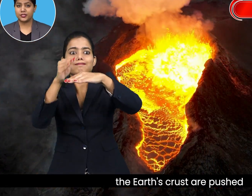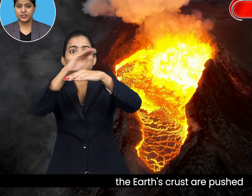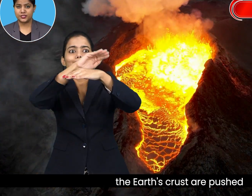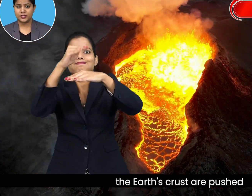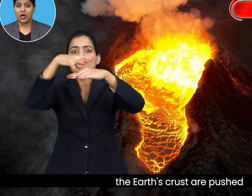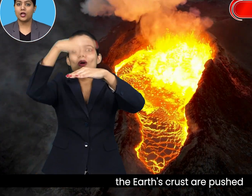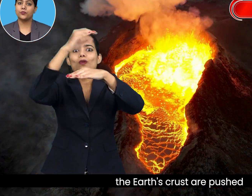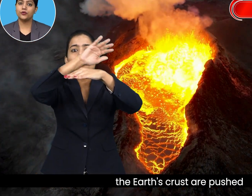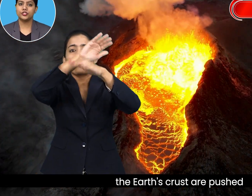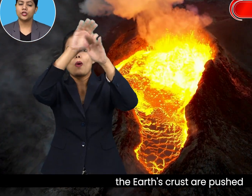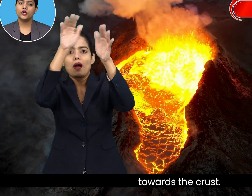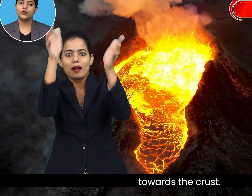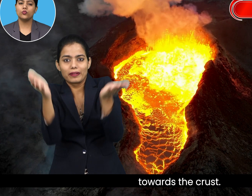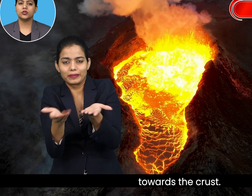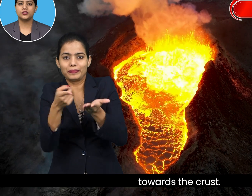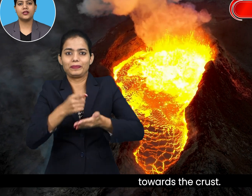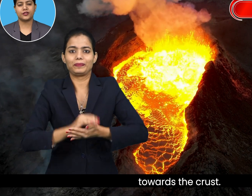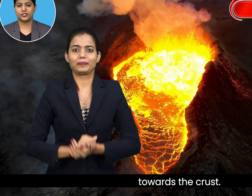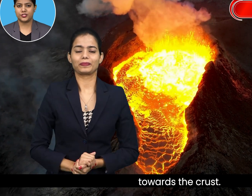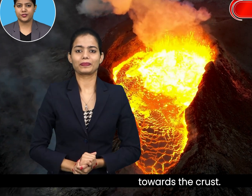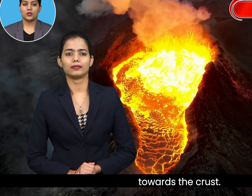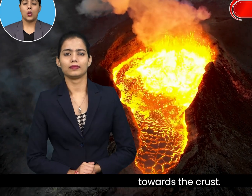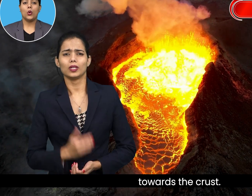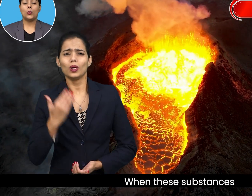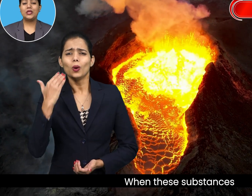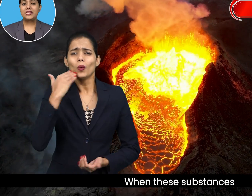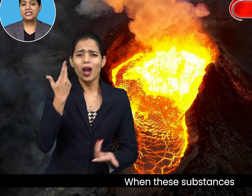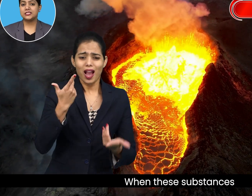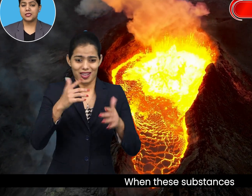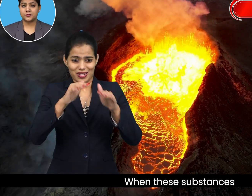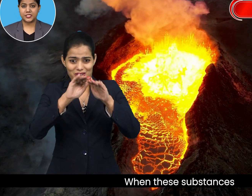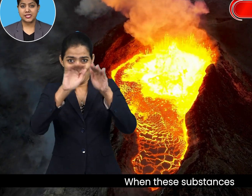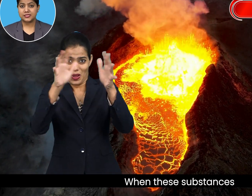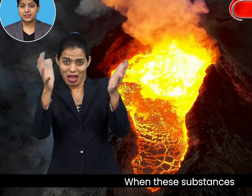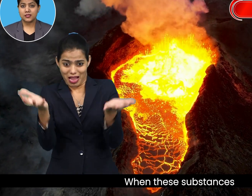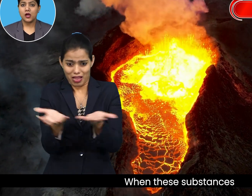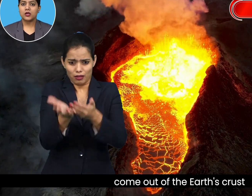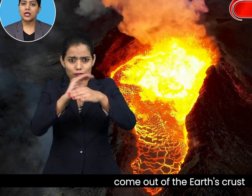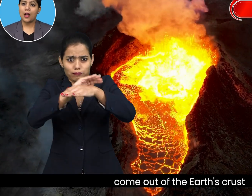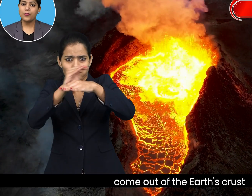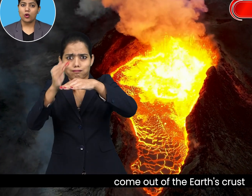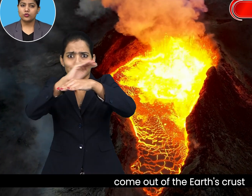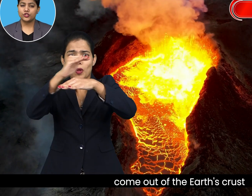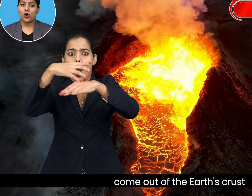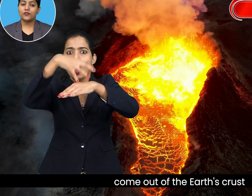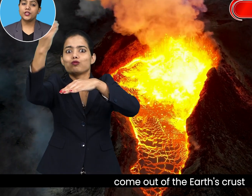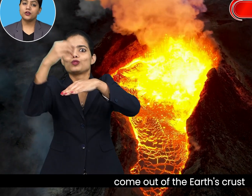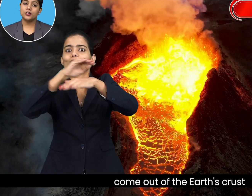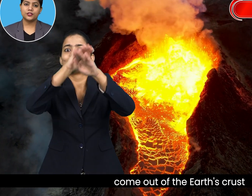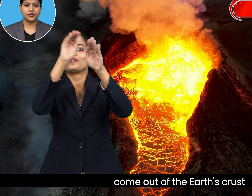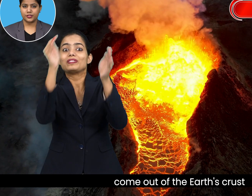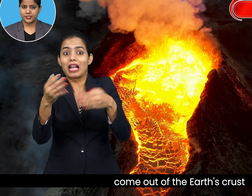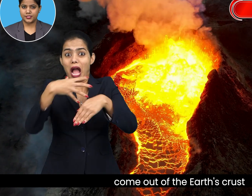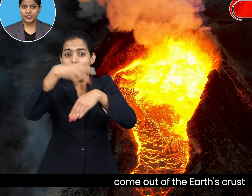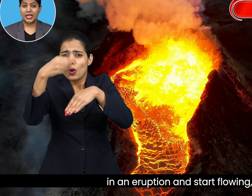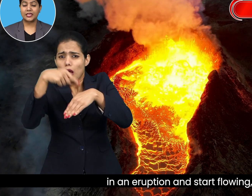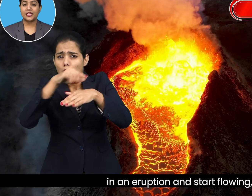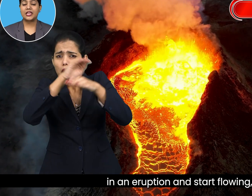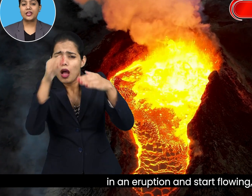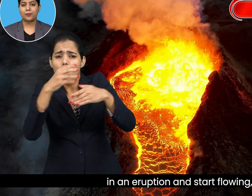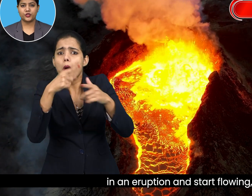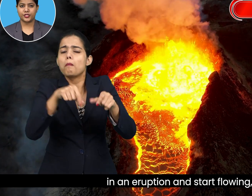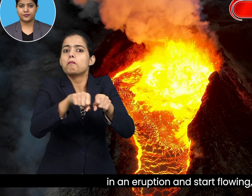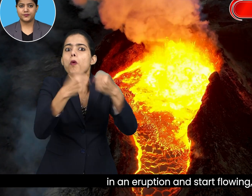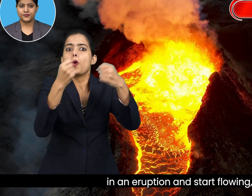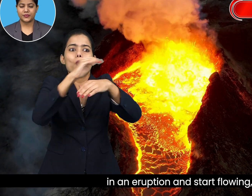earth crust are pushed towards the crust. When these substances come out of the earth crust in